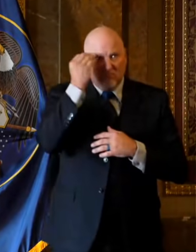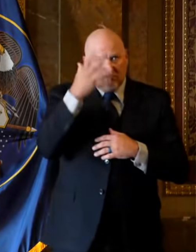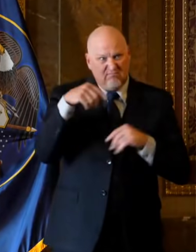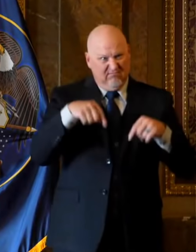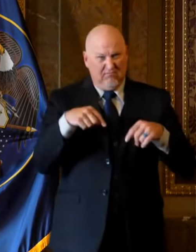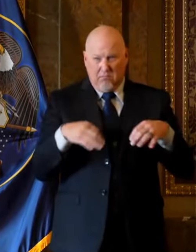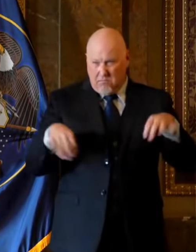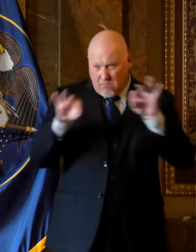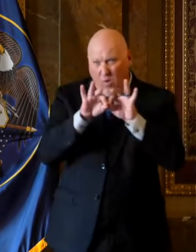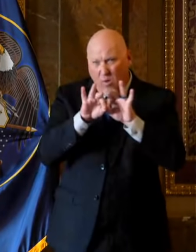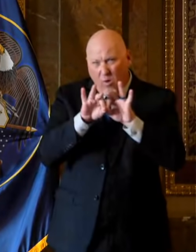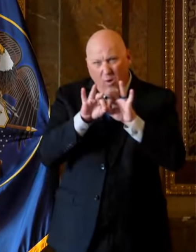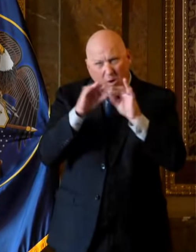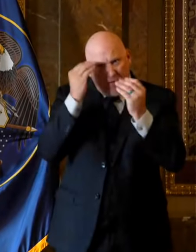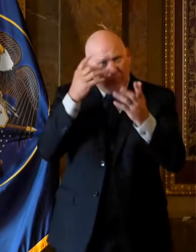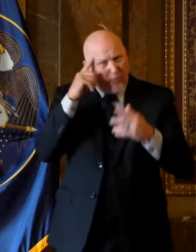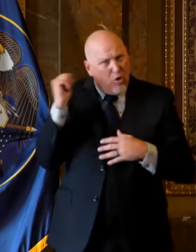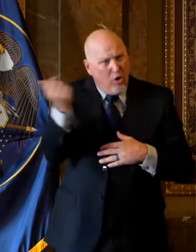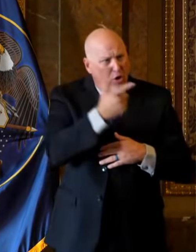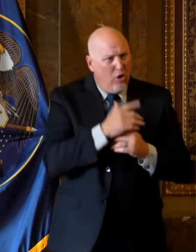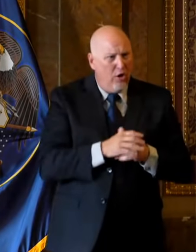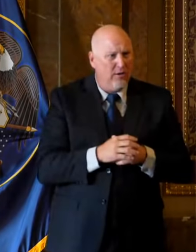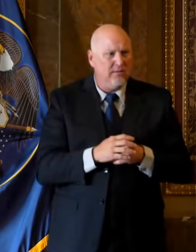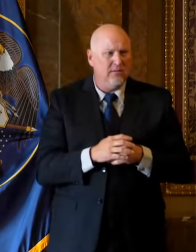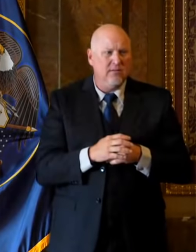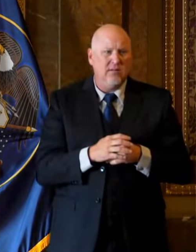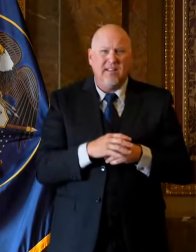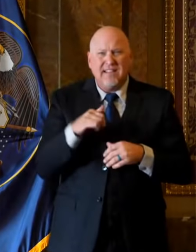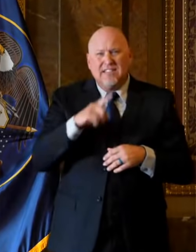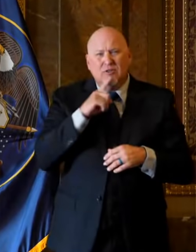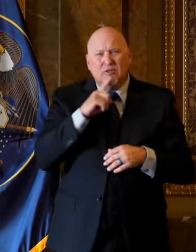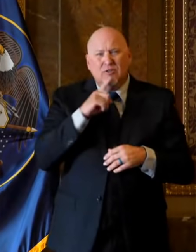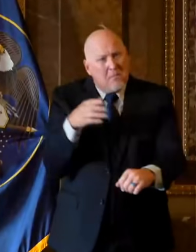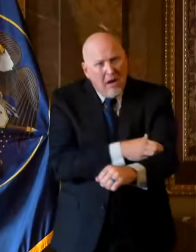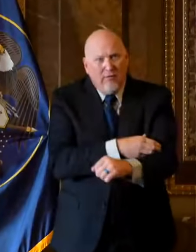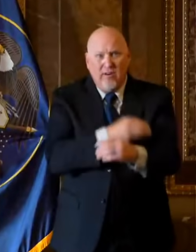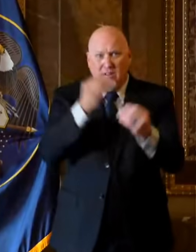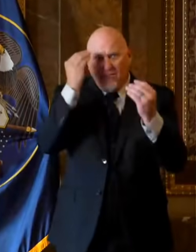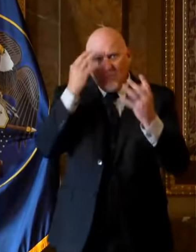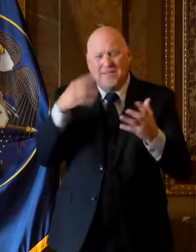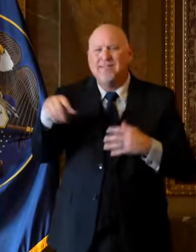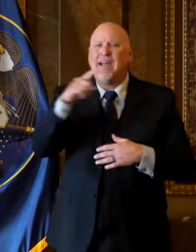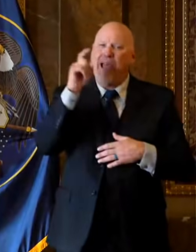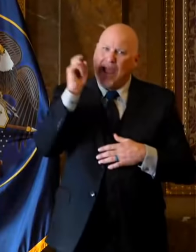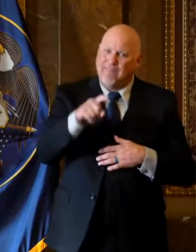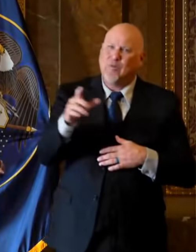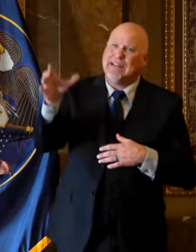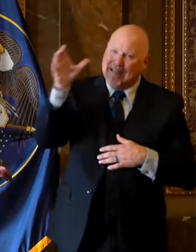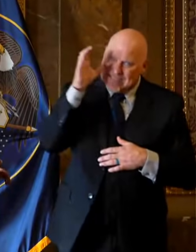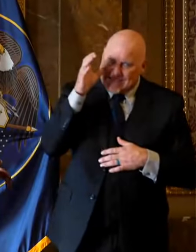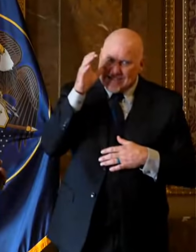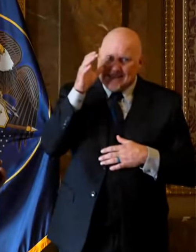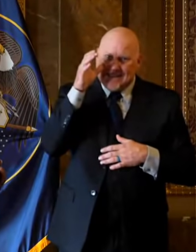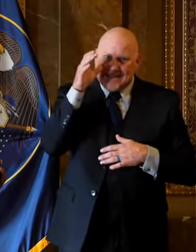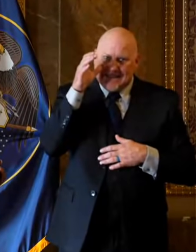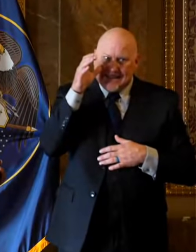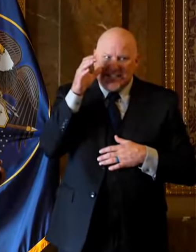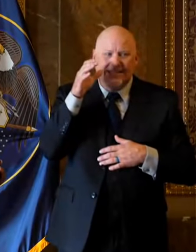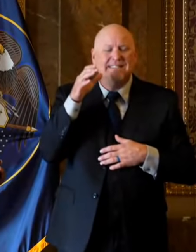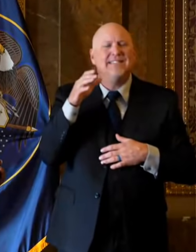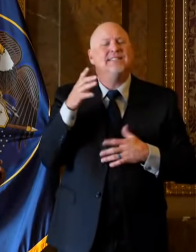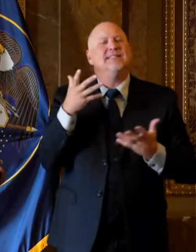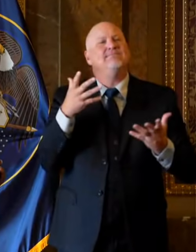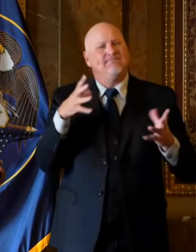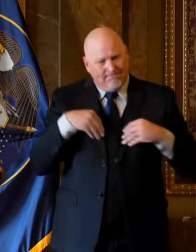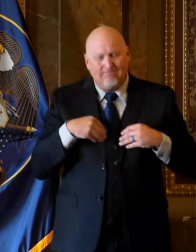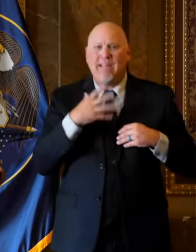powerful information, and I hope people of the state of Utah are listening. I have